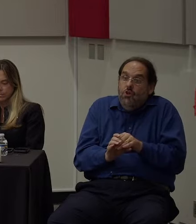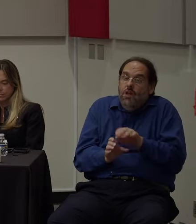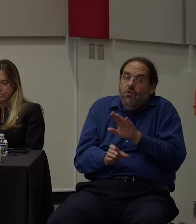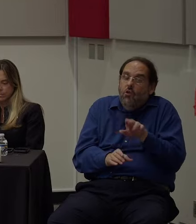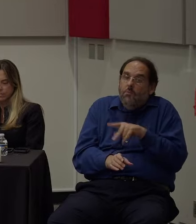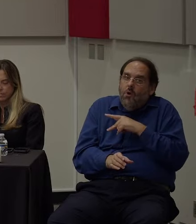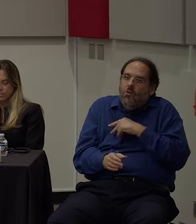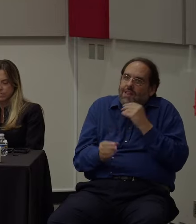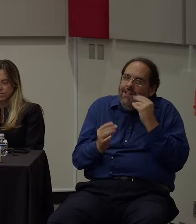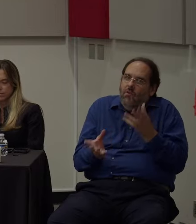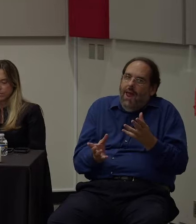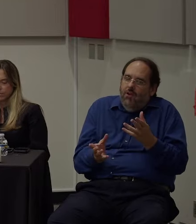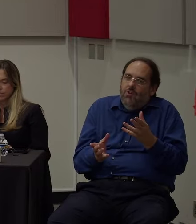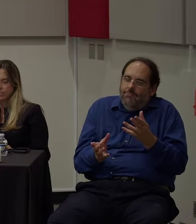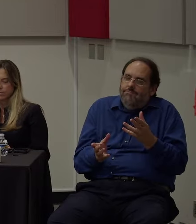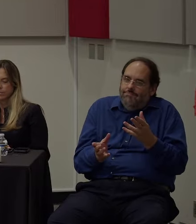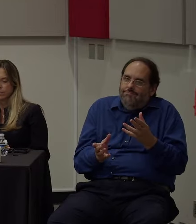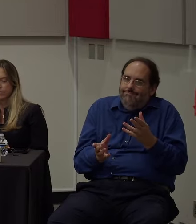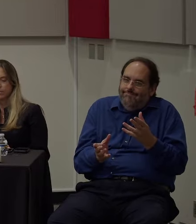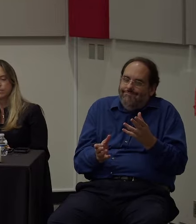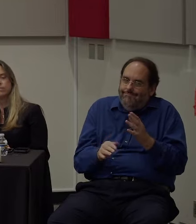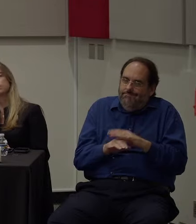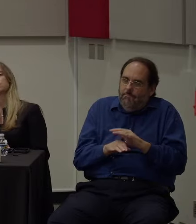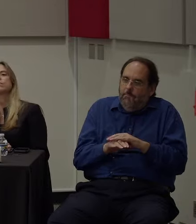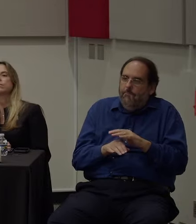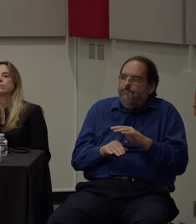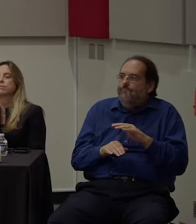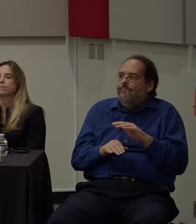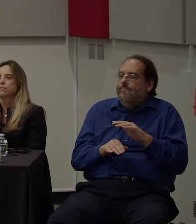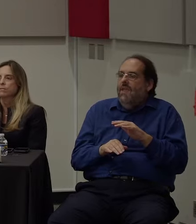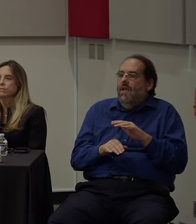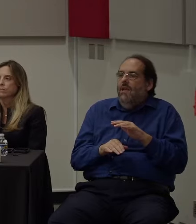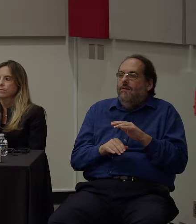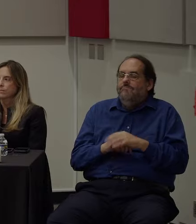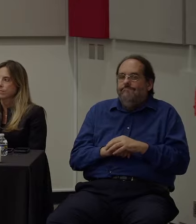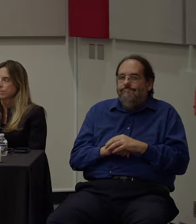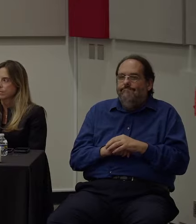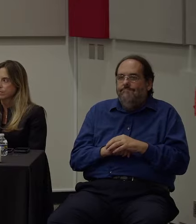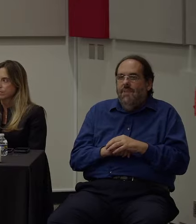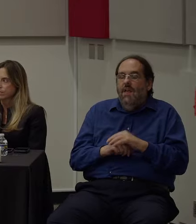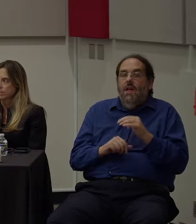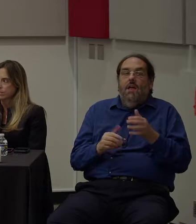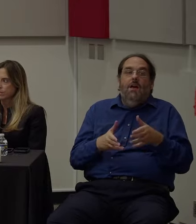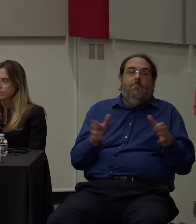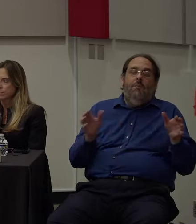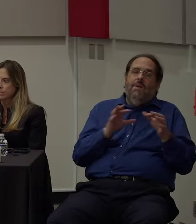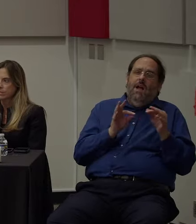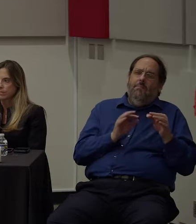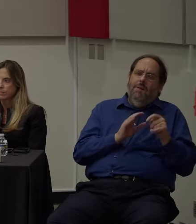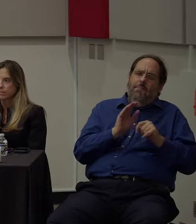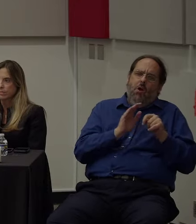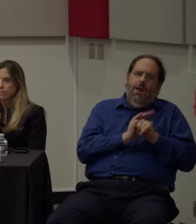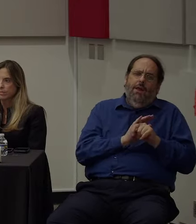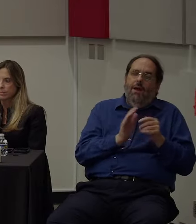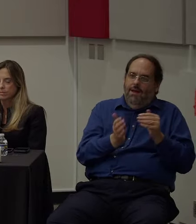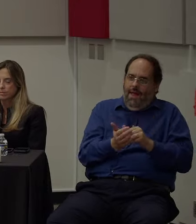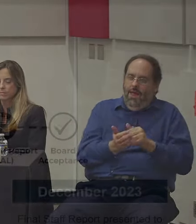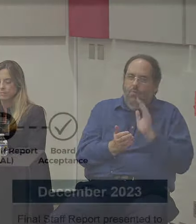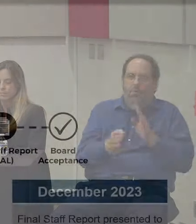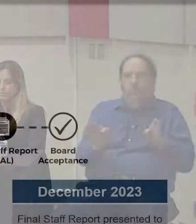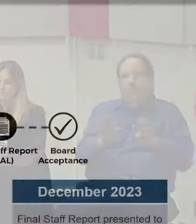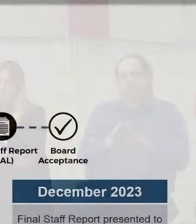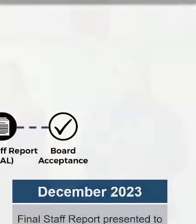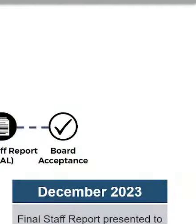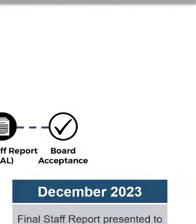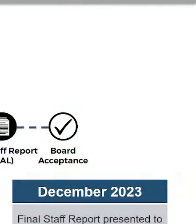personal information provided. The public comment period, again, will close